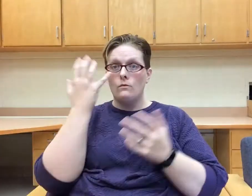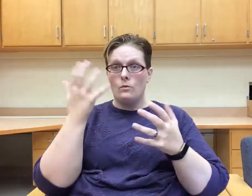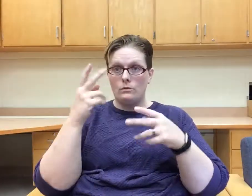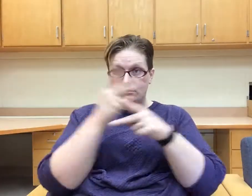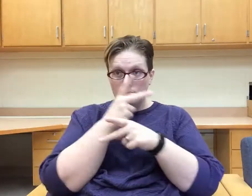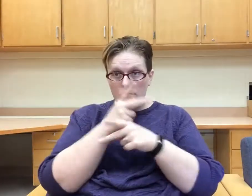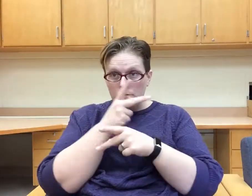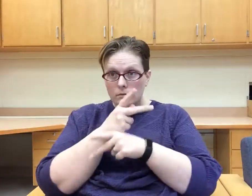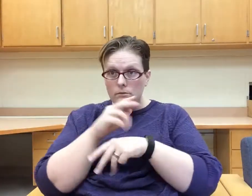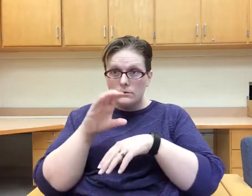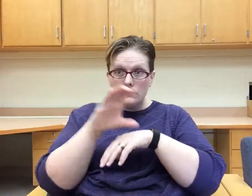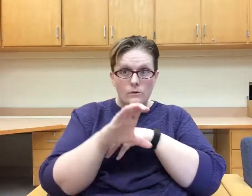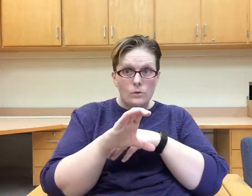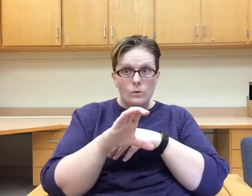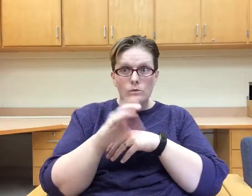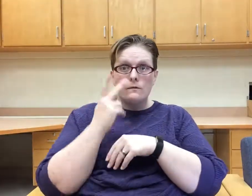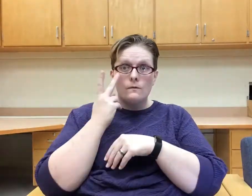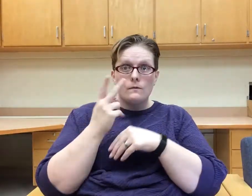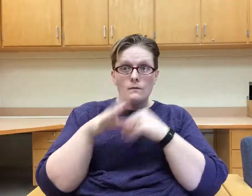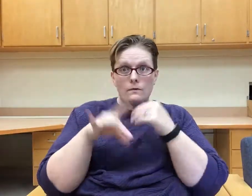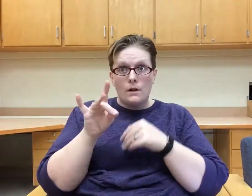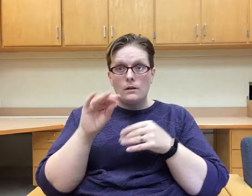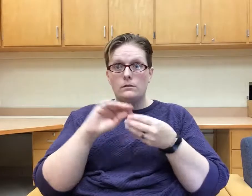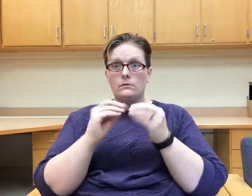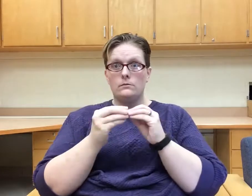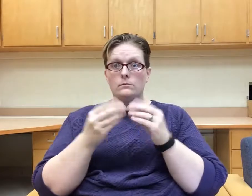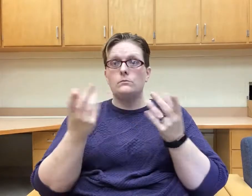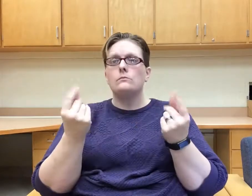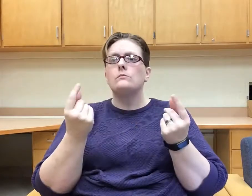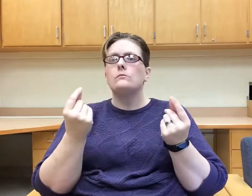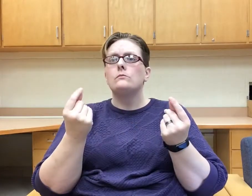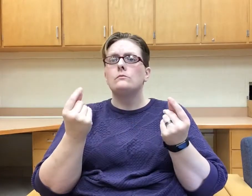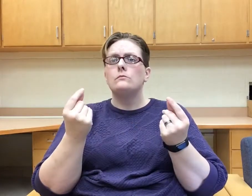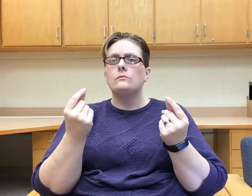If you want to calculate force, what do?